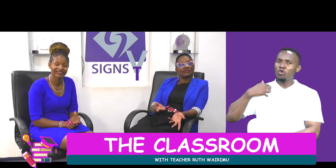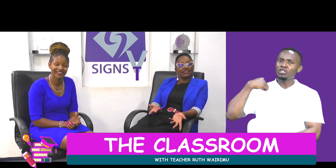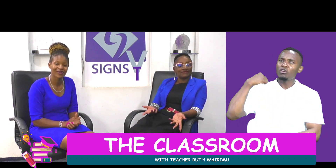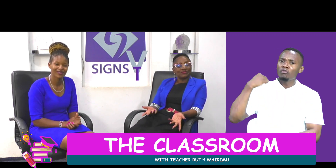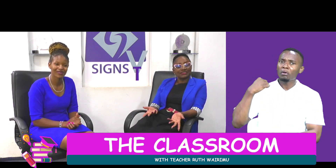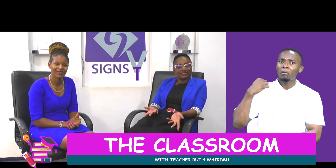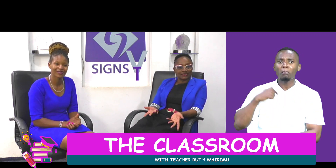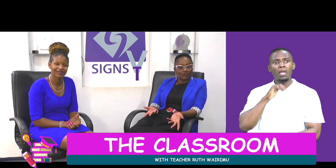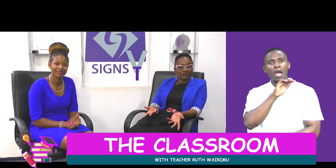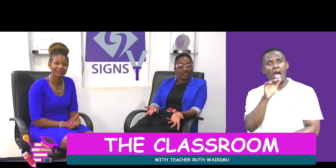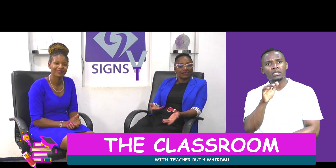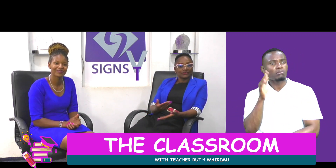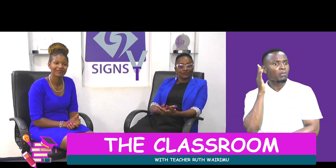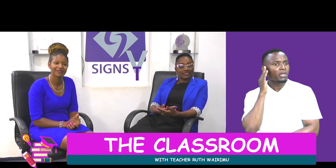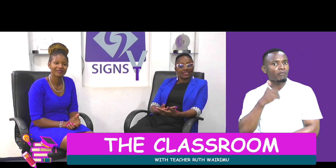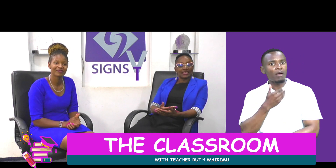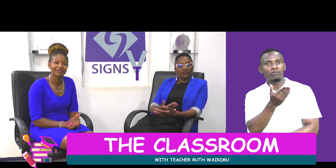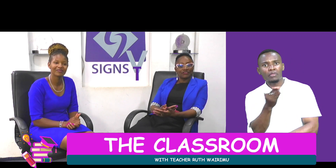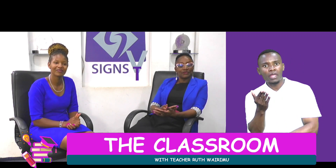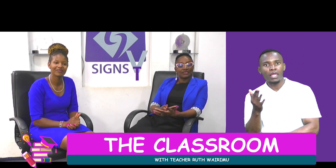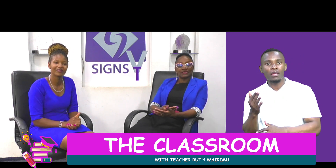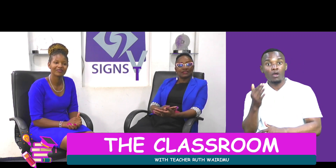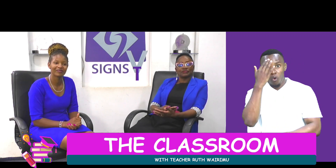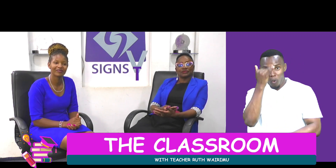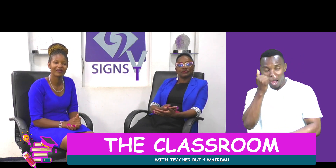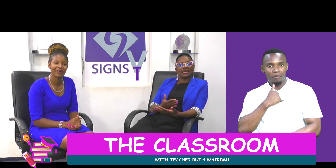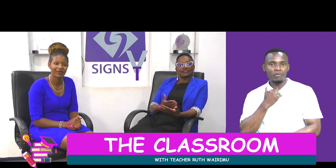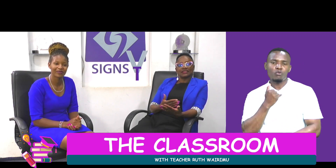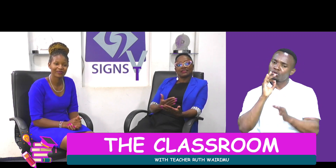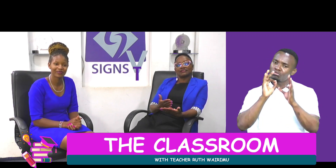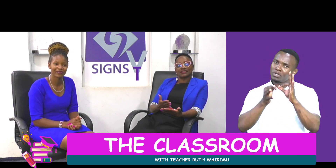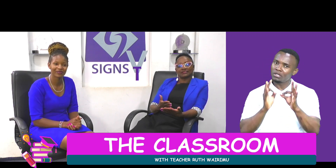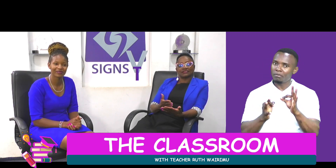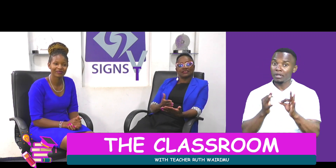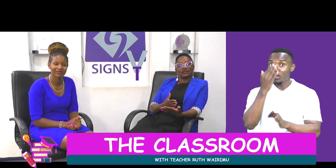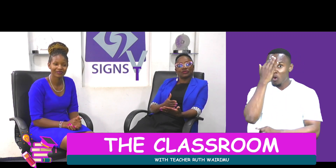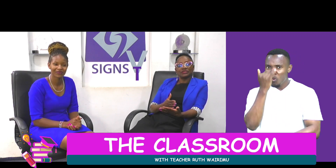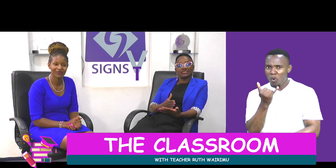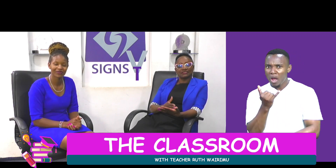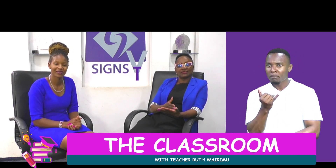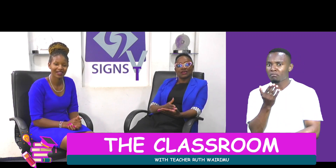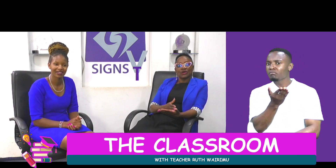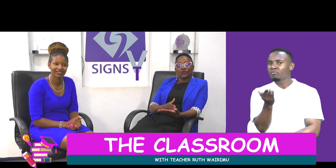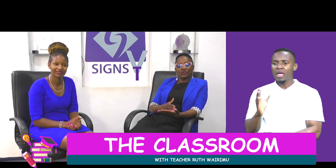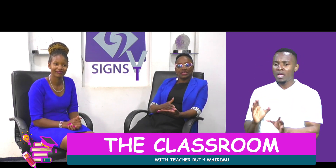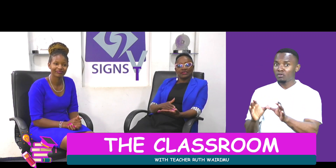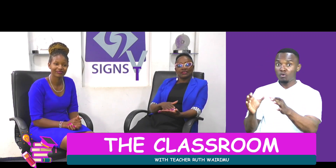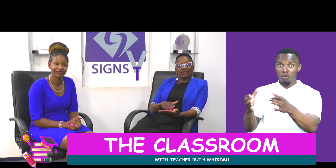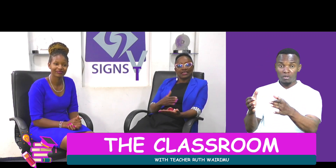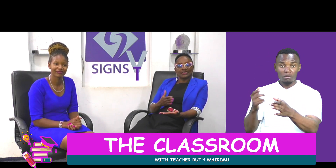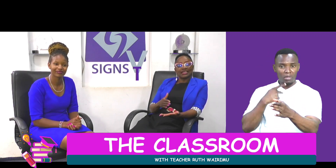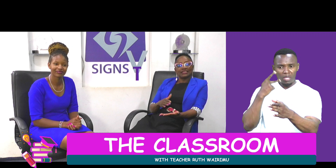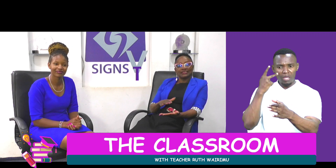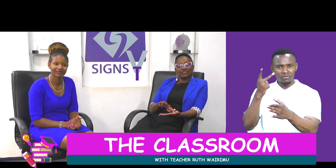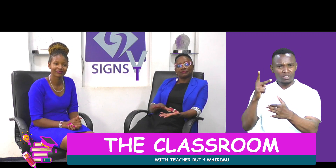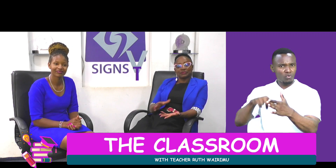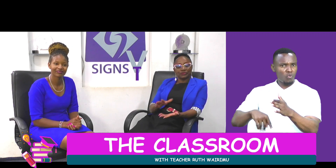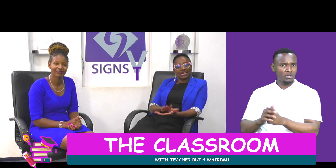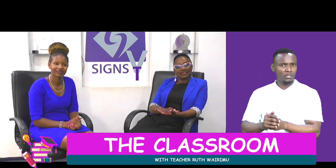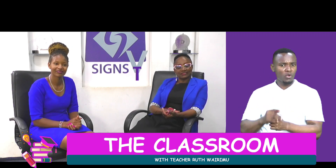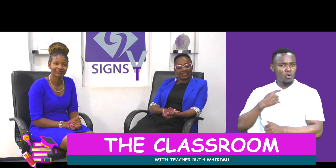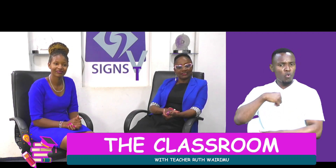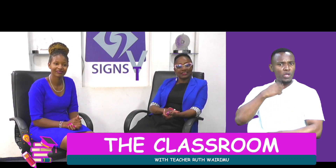could there be deaf members around so that I can offer my skills? Because I realized that in the community, we kind of leave